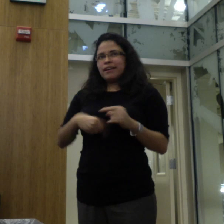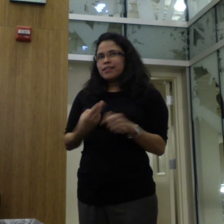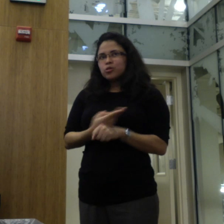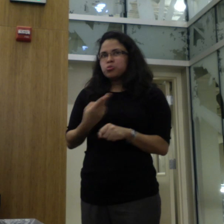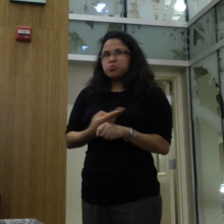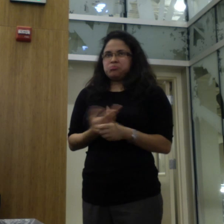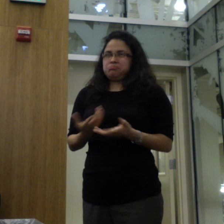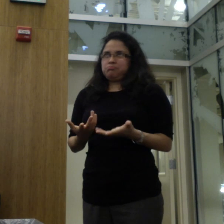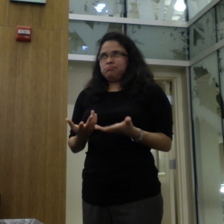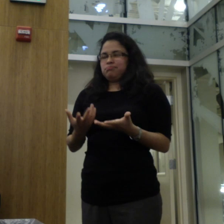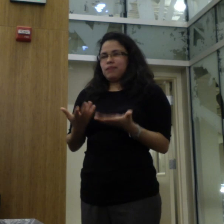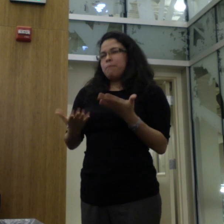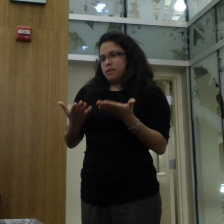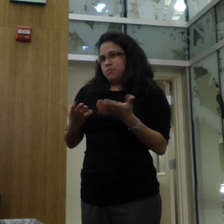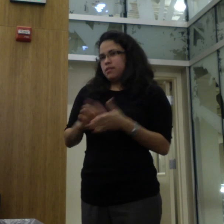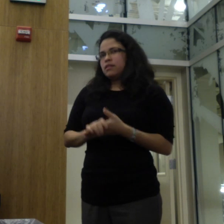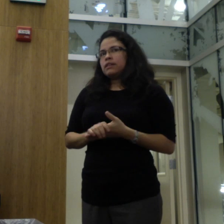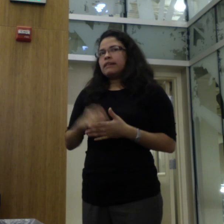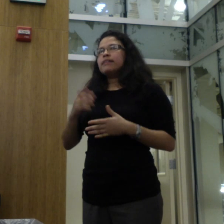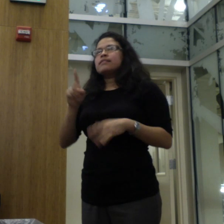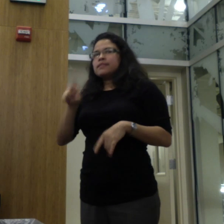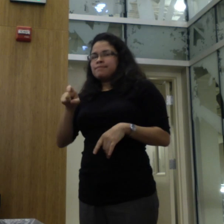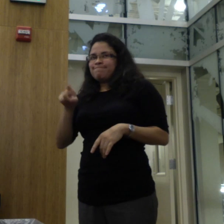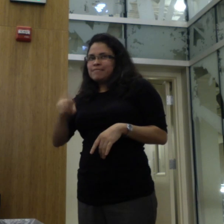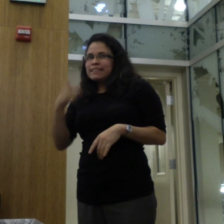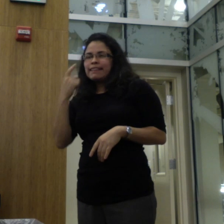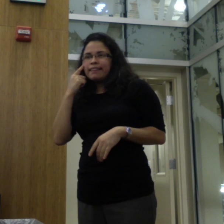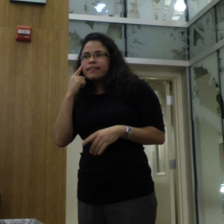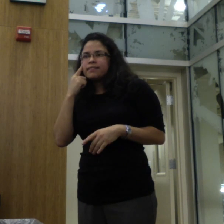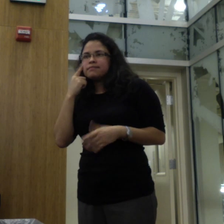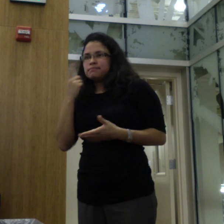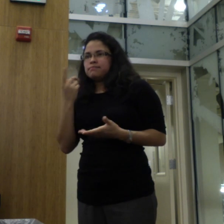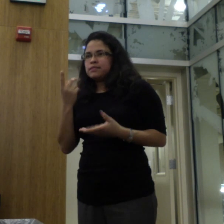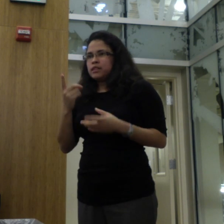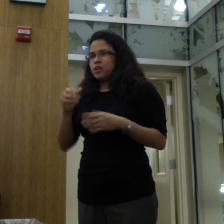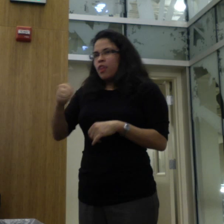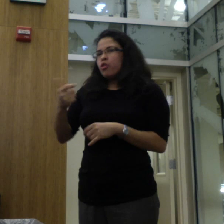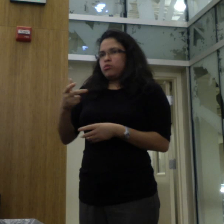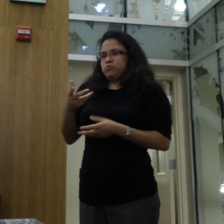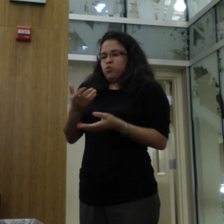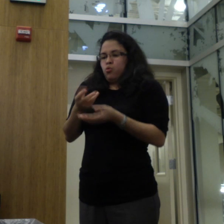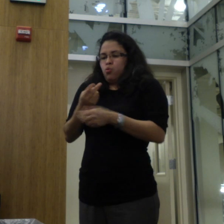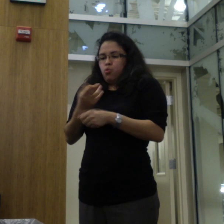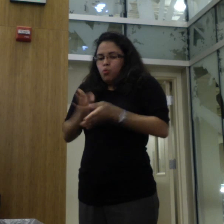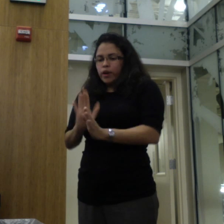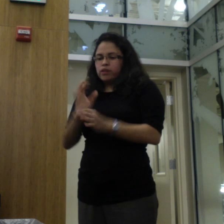to, you know, to consider. So let's just say currency.